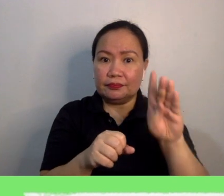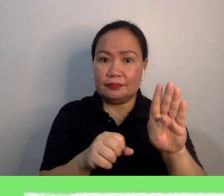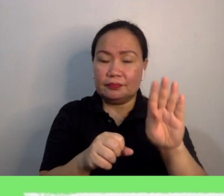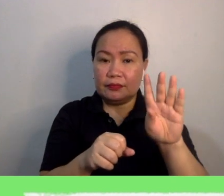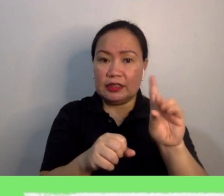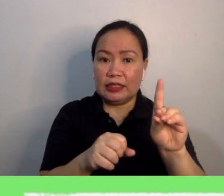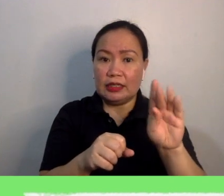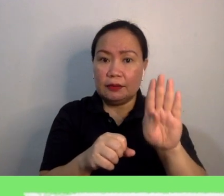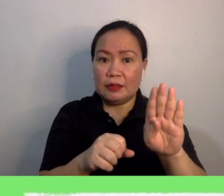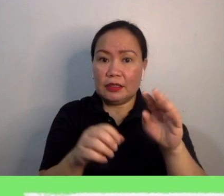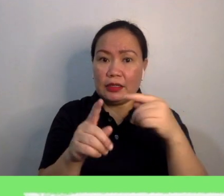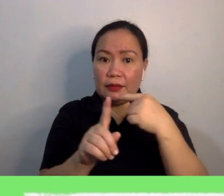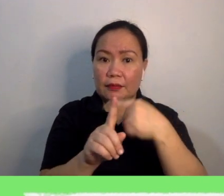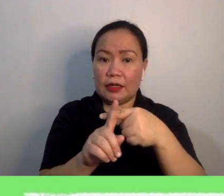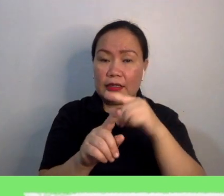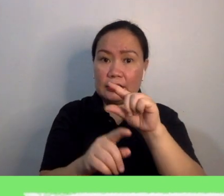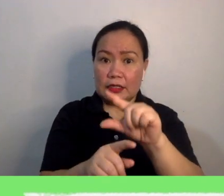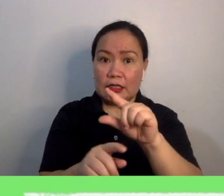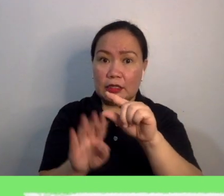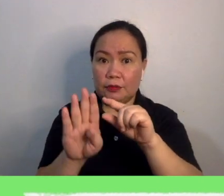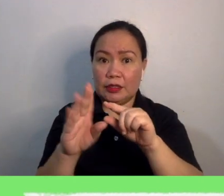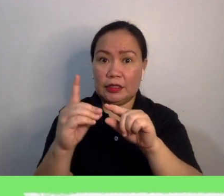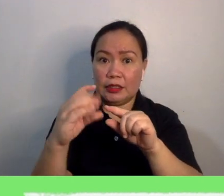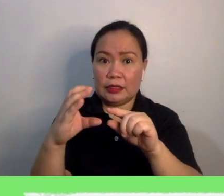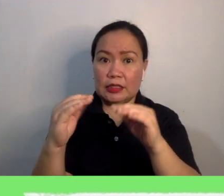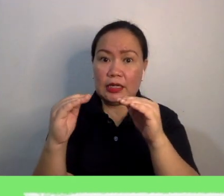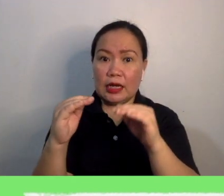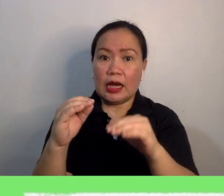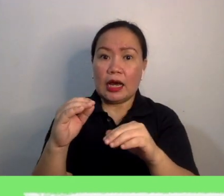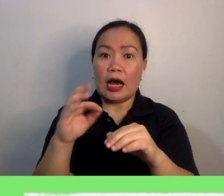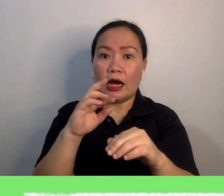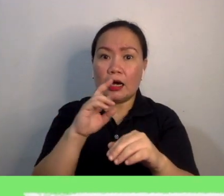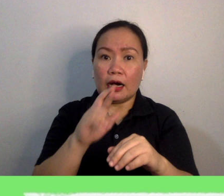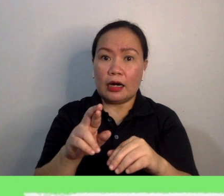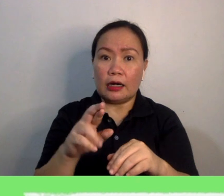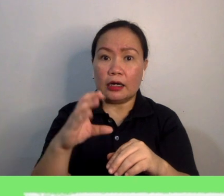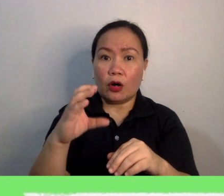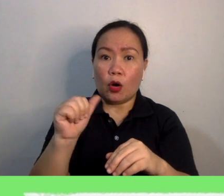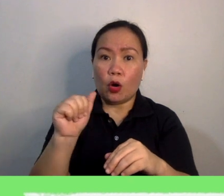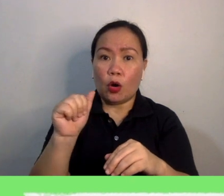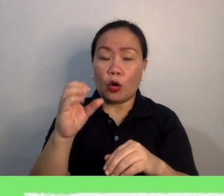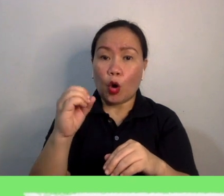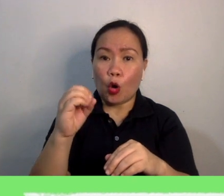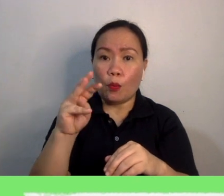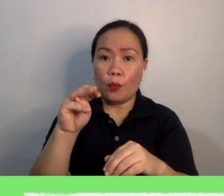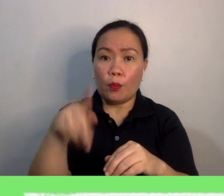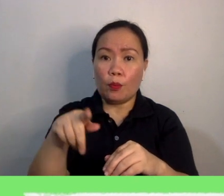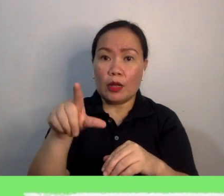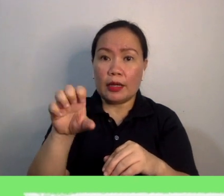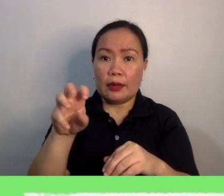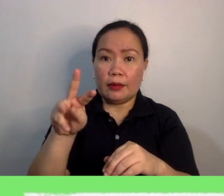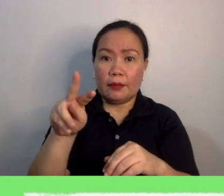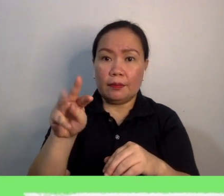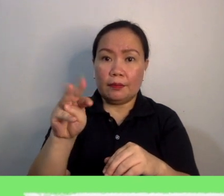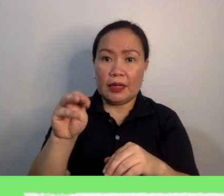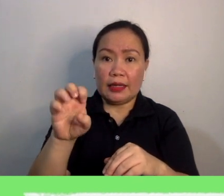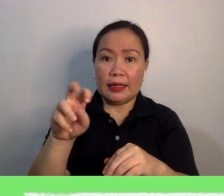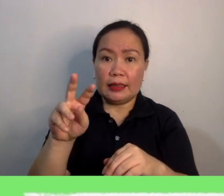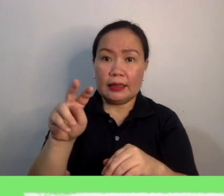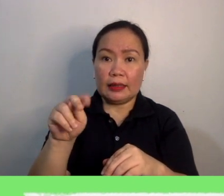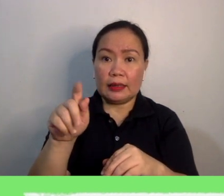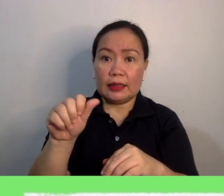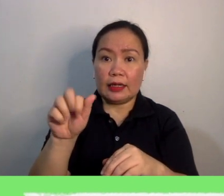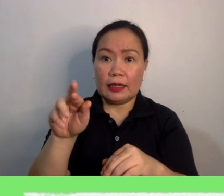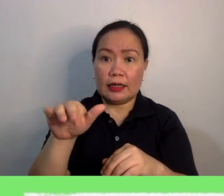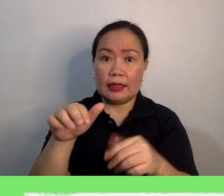and angle BDC are complementary angles. Now, aside from